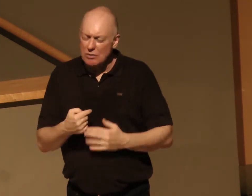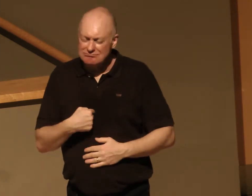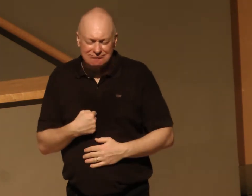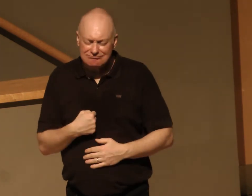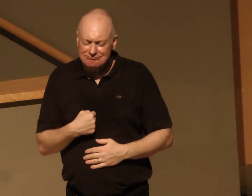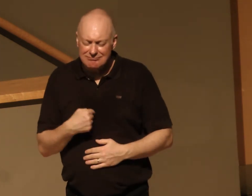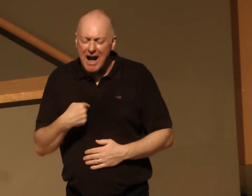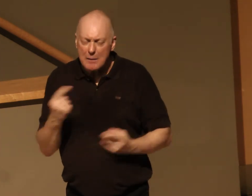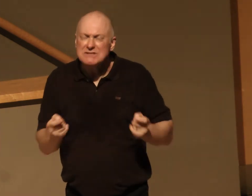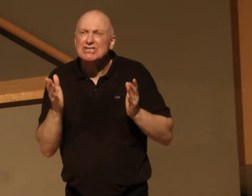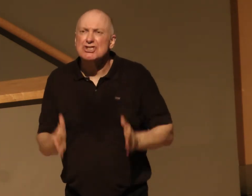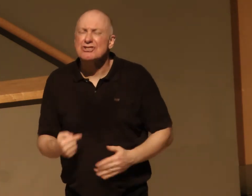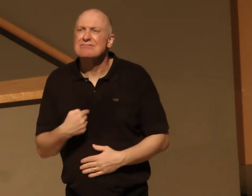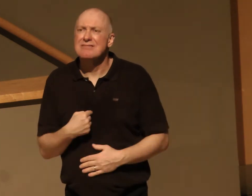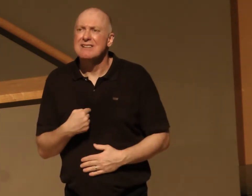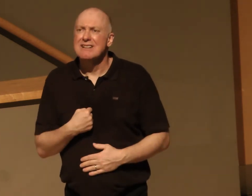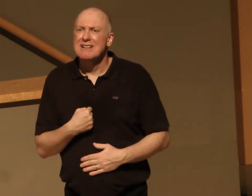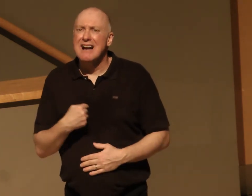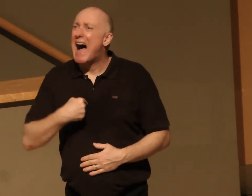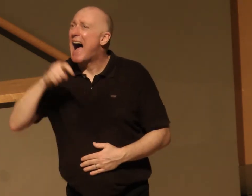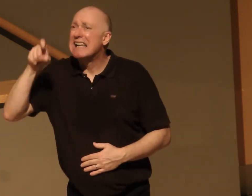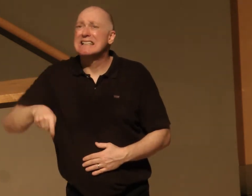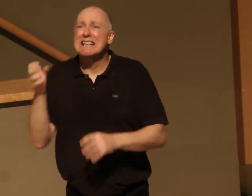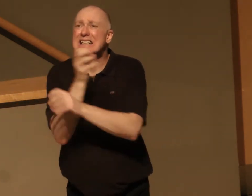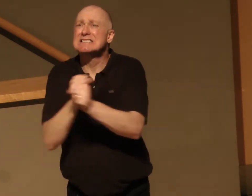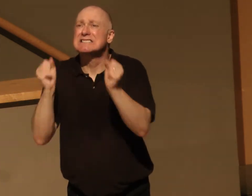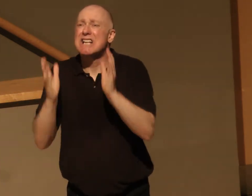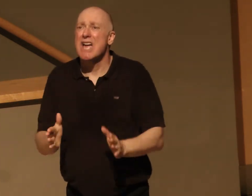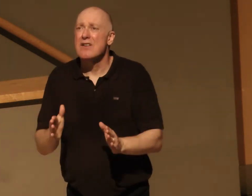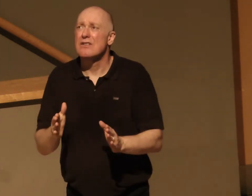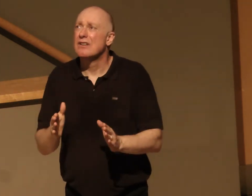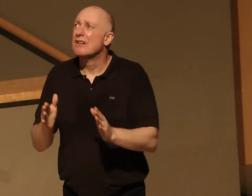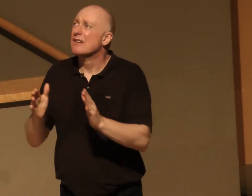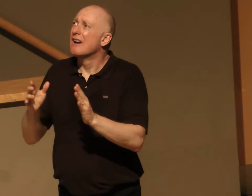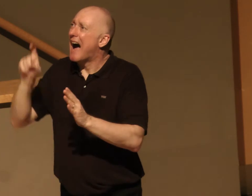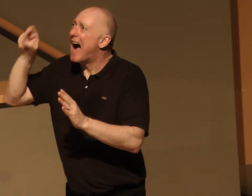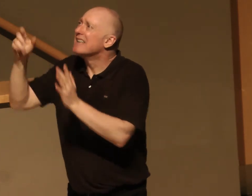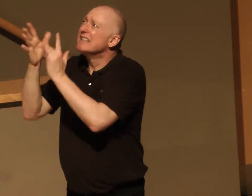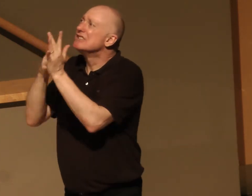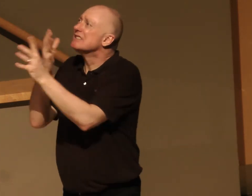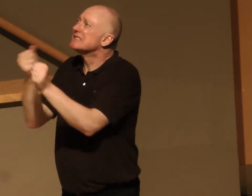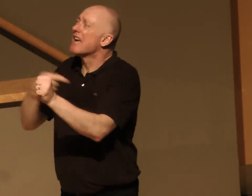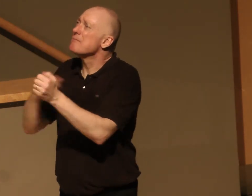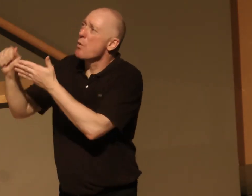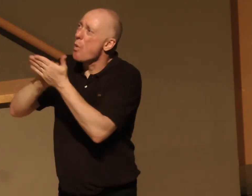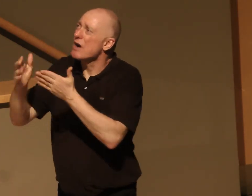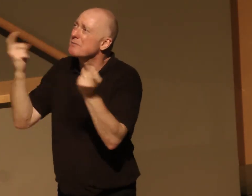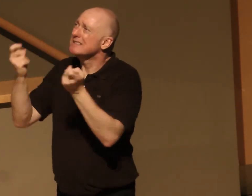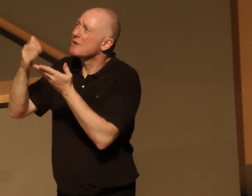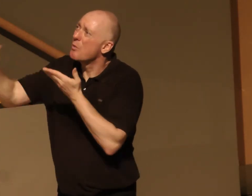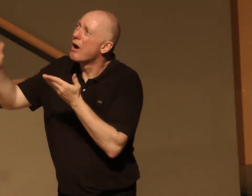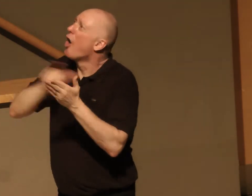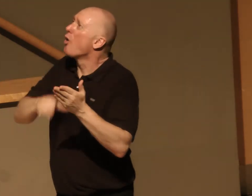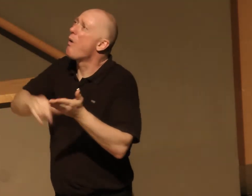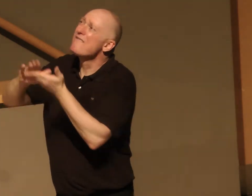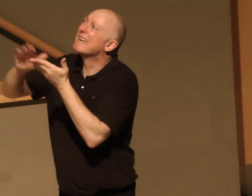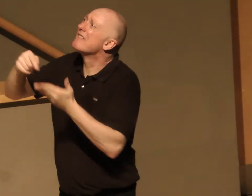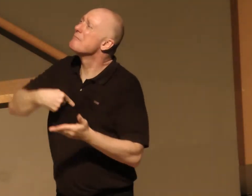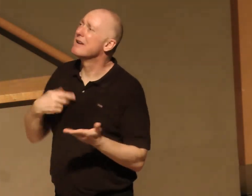I'm sinner I need a savior I need Jesus to come and save me and wash away my sin Lord please forgive me forgive me and he